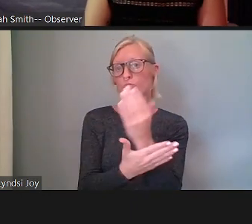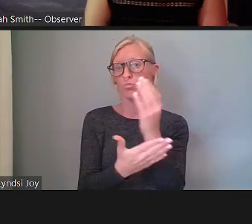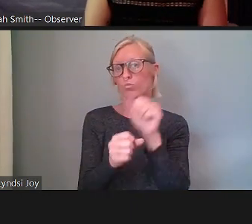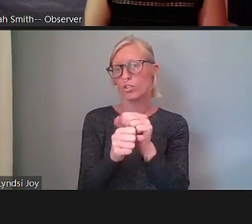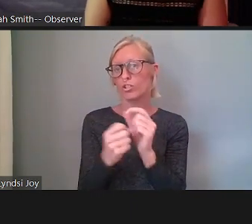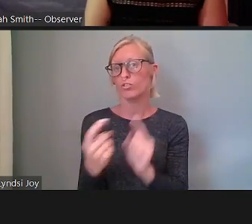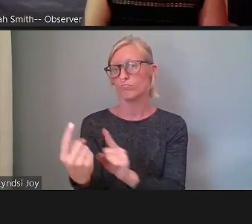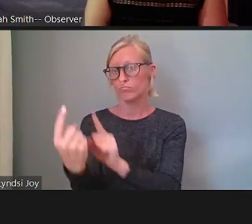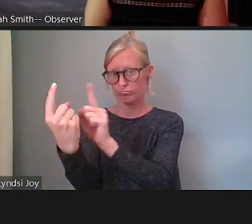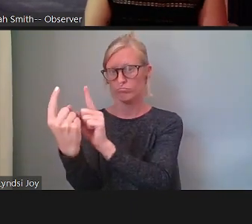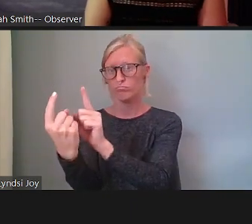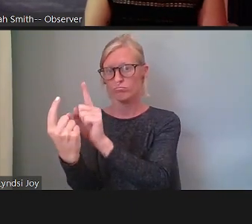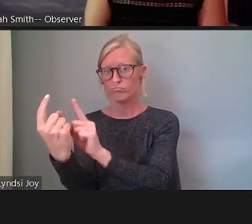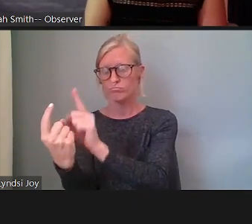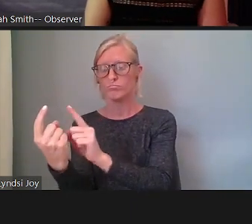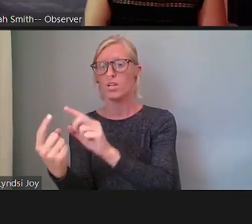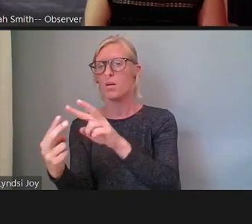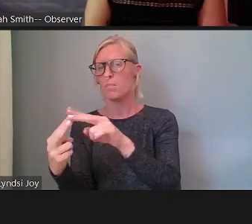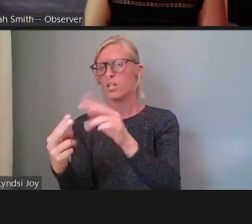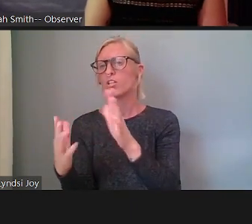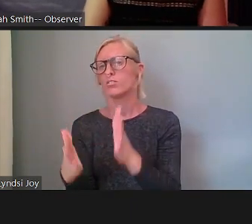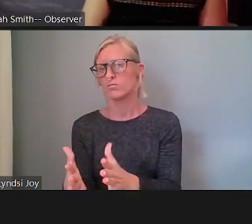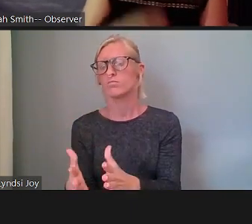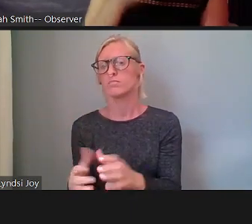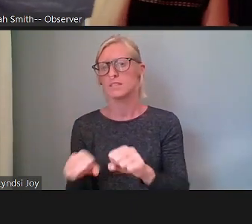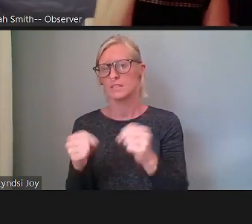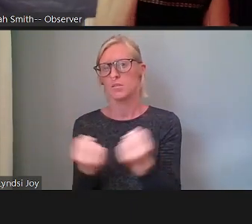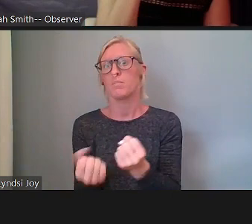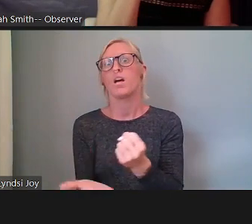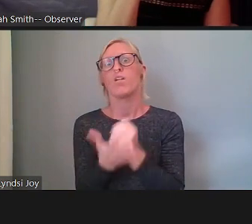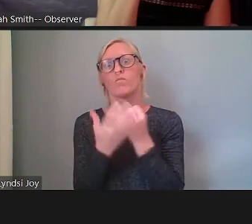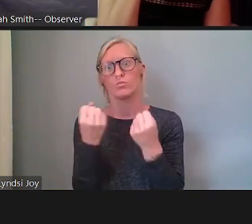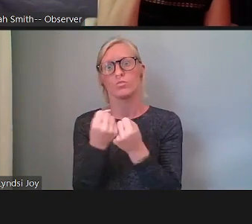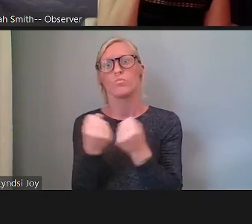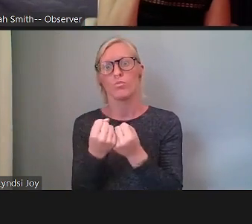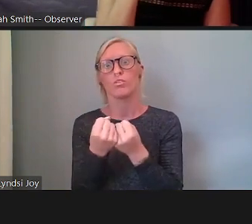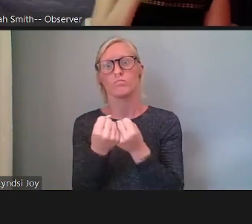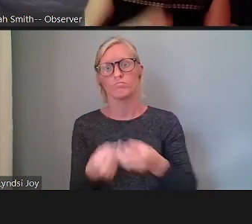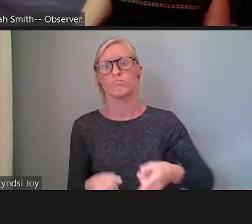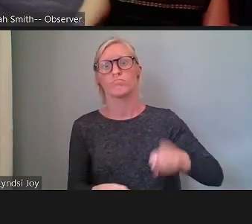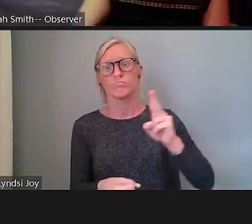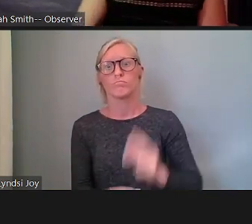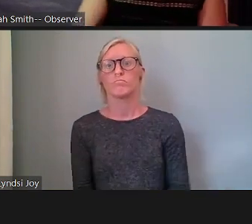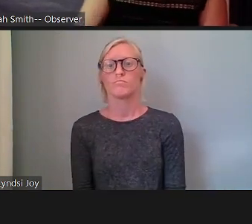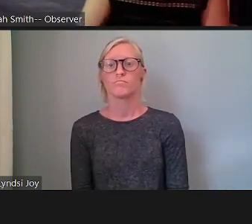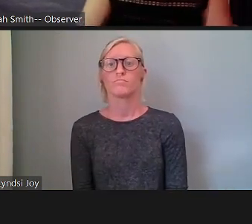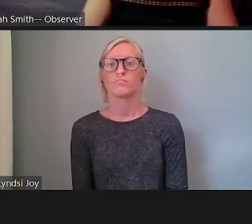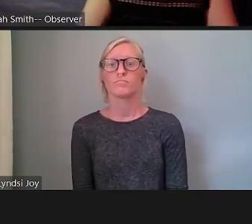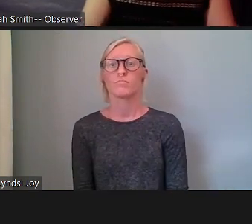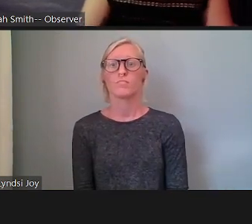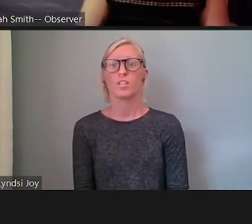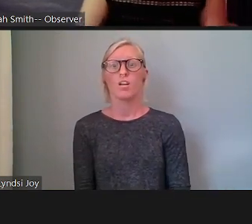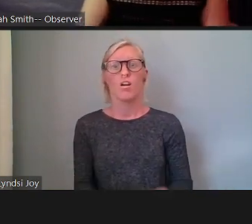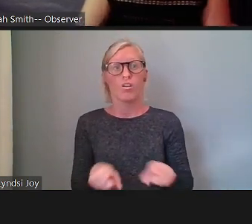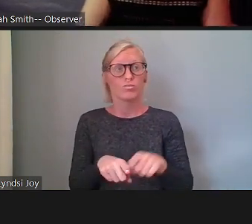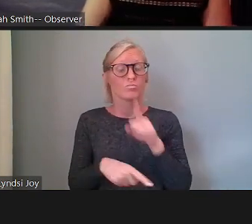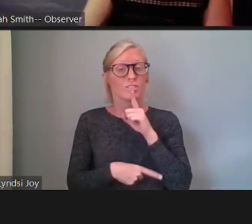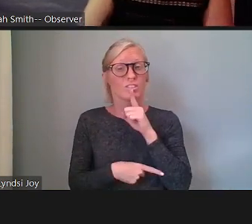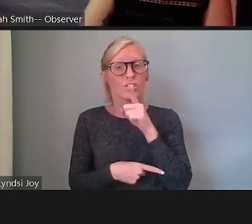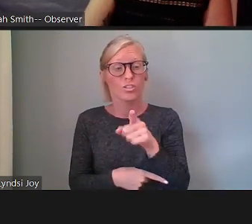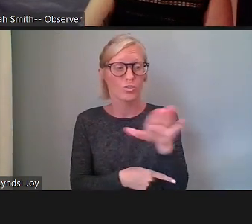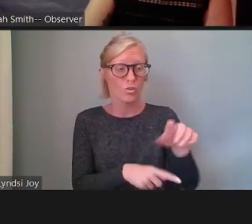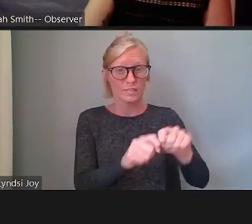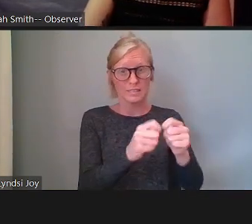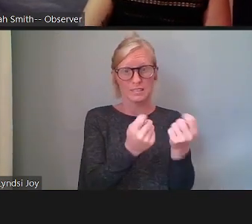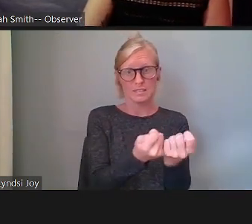system can be really helpful. And just like everybody else, making sure that your team that are responding to COVID